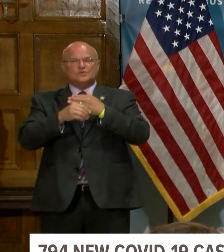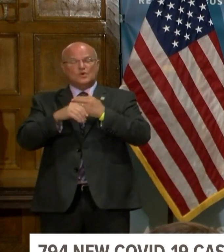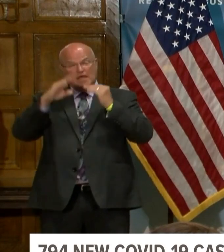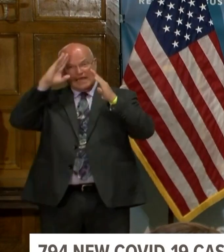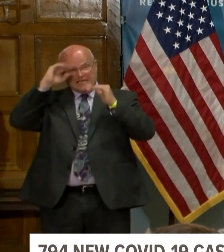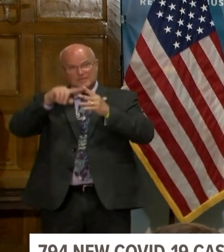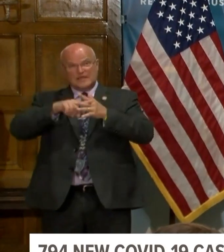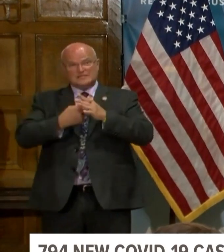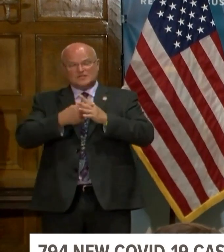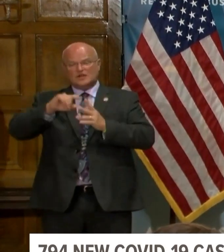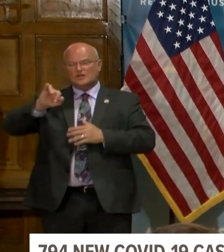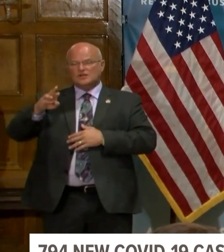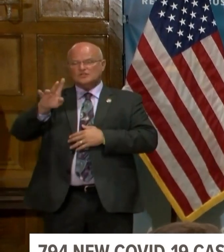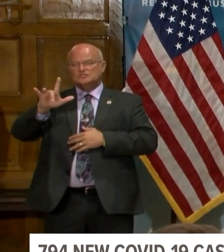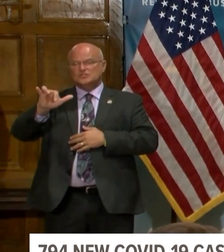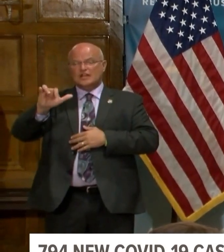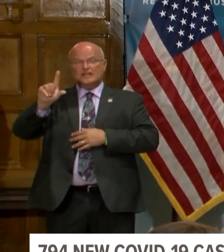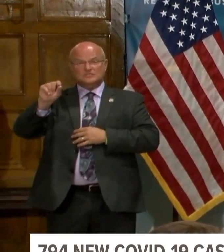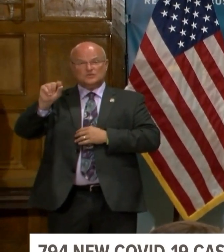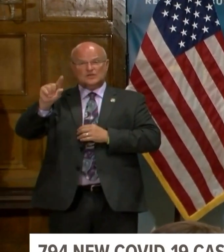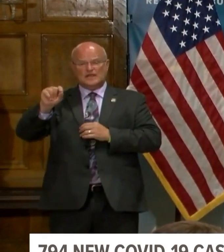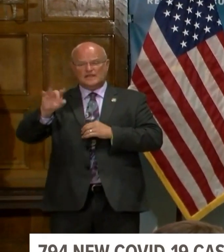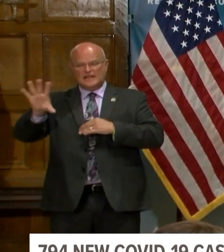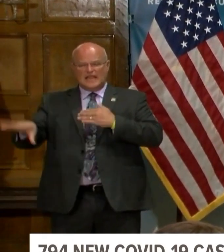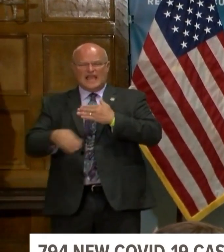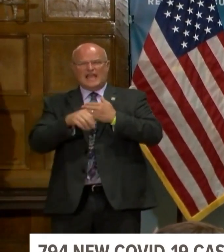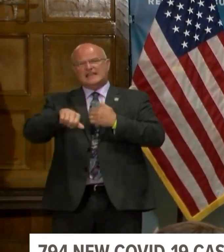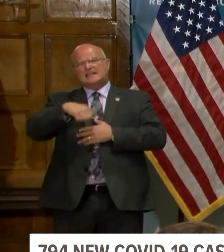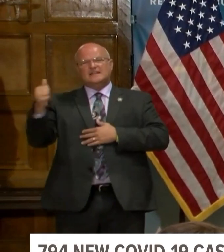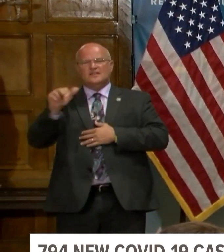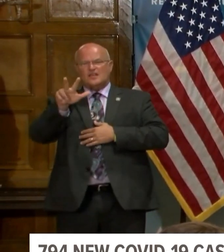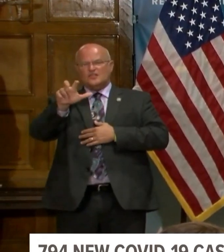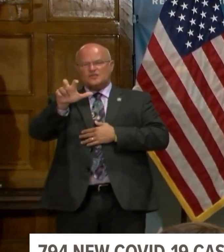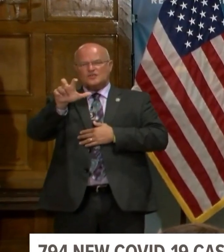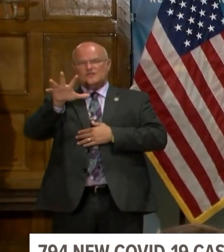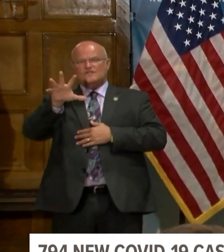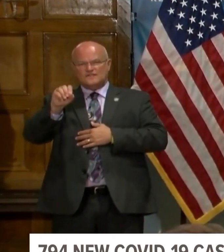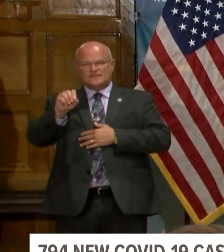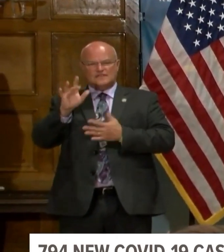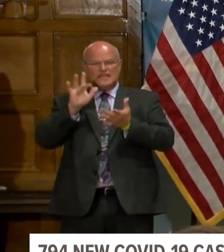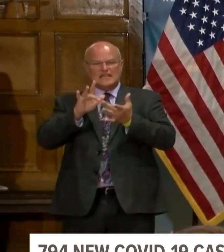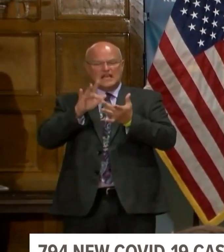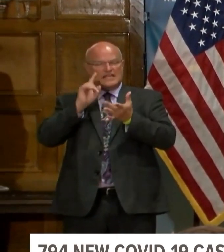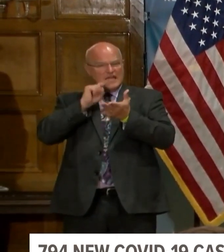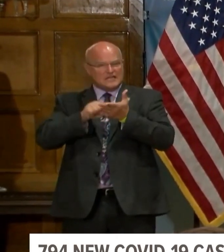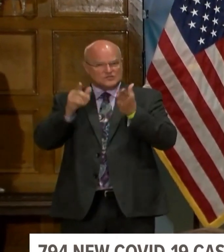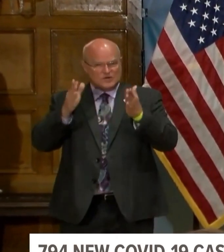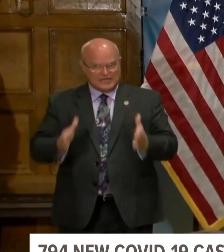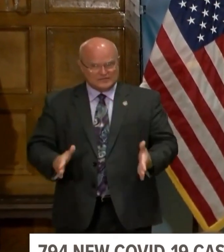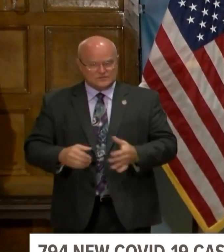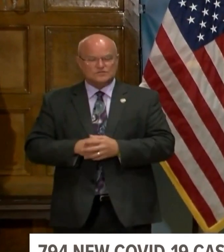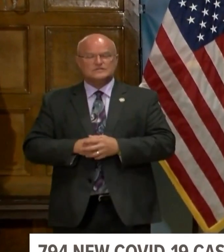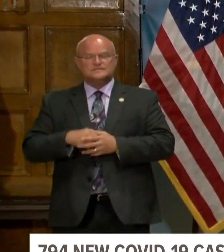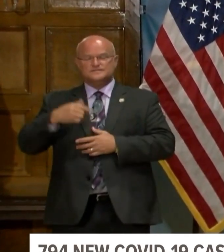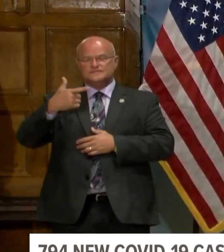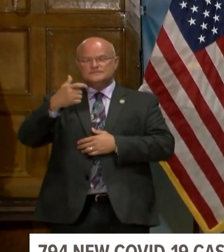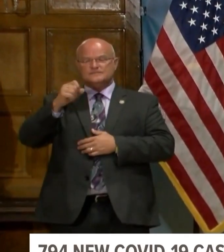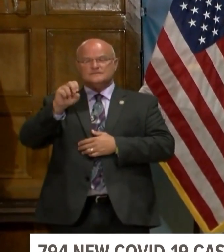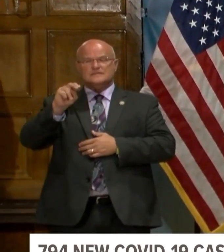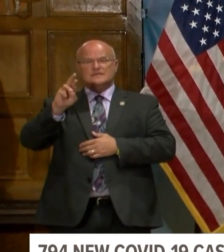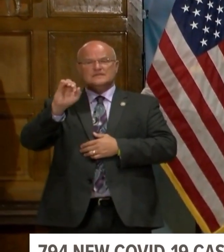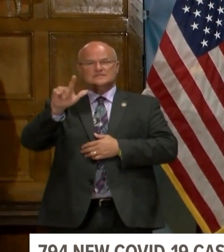they'll start on July 20th, and they'll also be adding another 350 contact tracers. General Dynamics